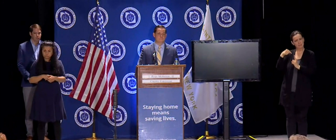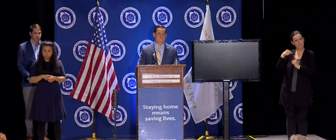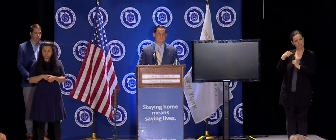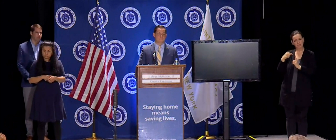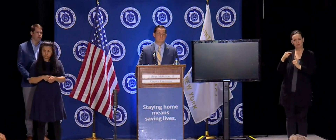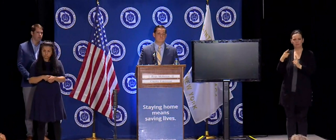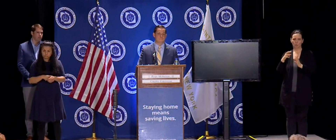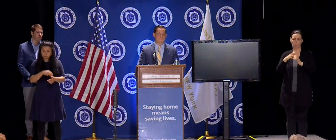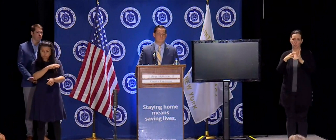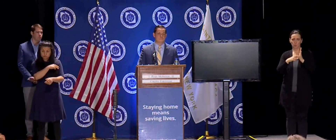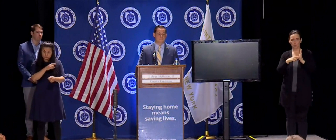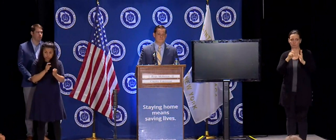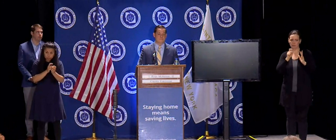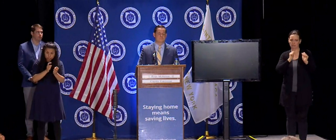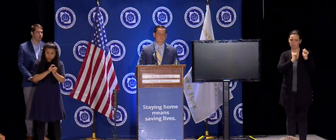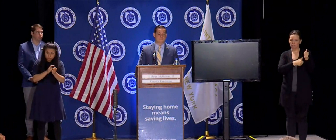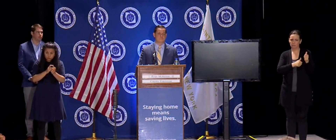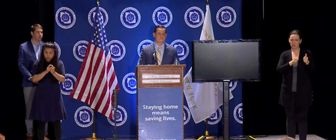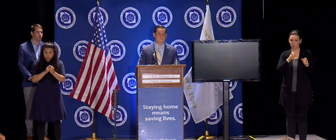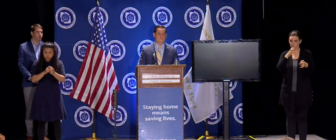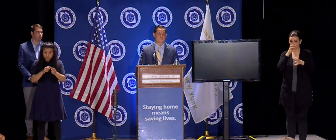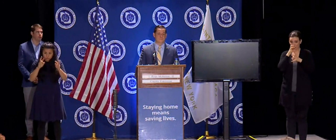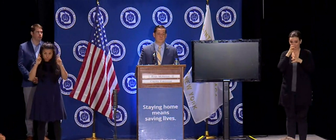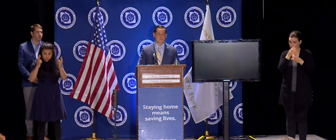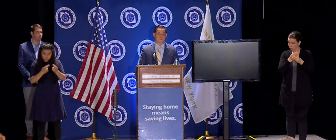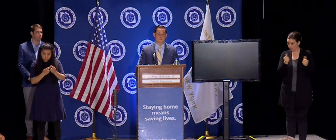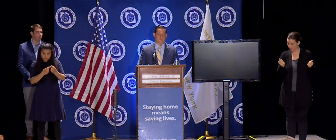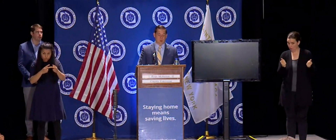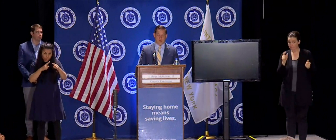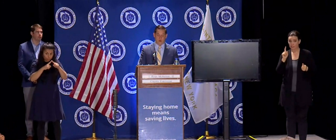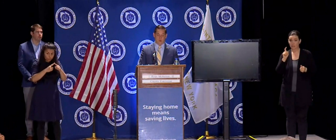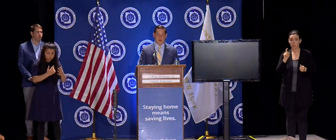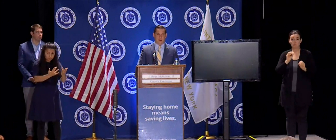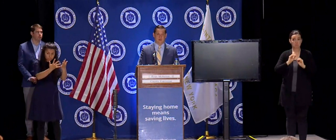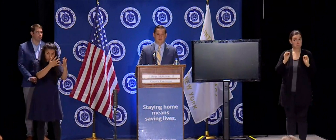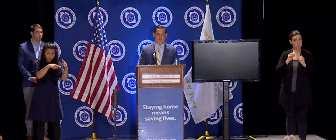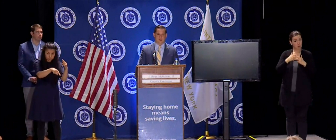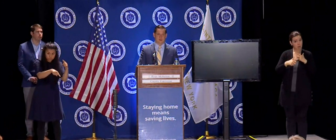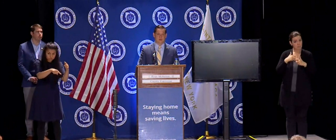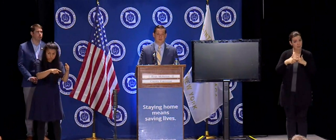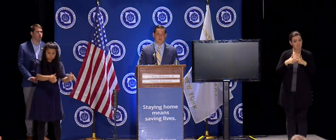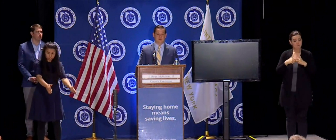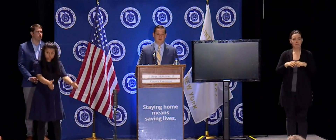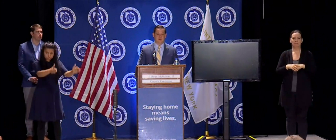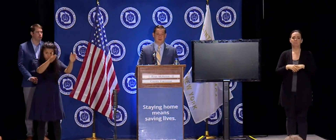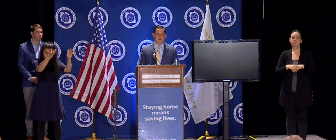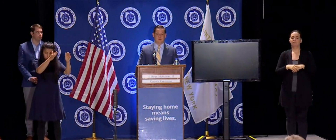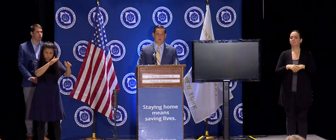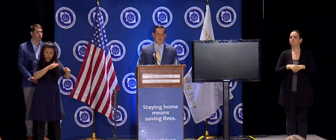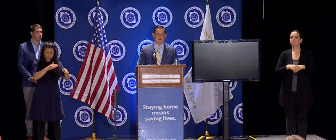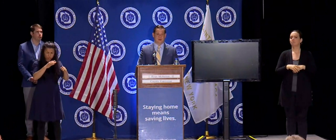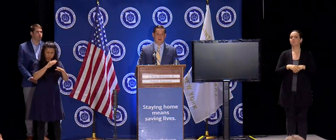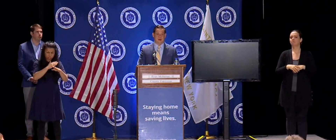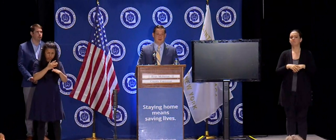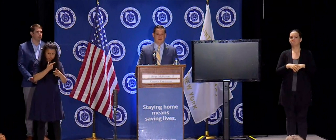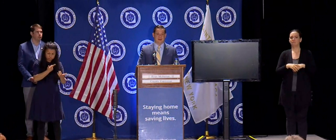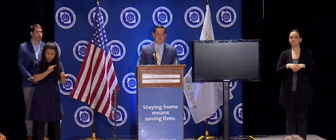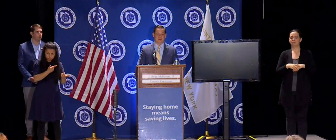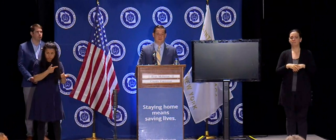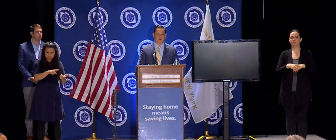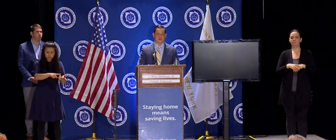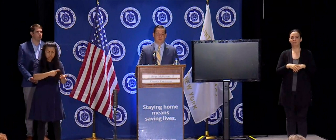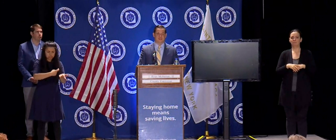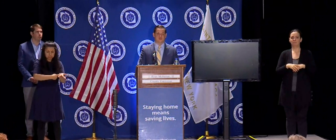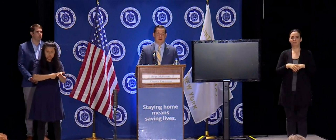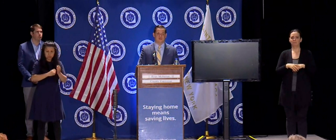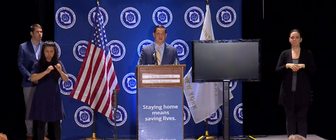all of that has been resolved and there's no mm-hmm. more complications as far as that? No, they got, certainly they had to